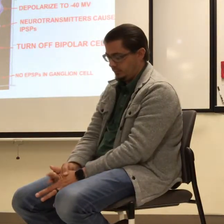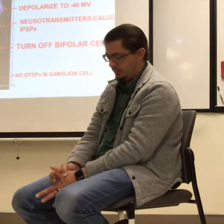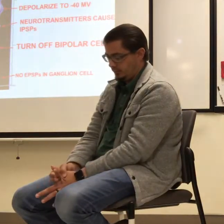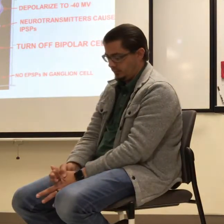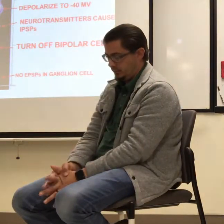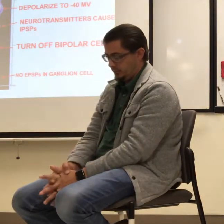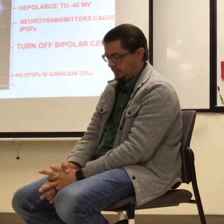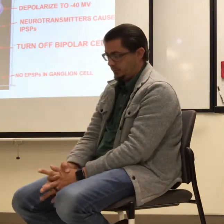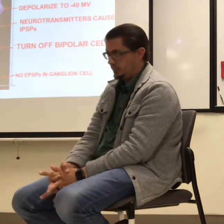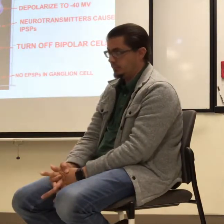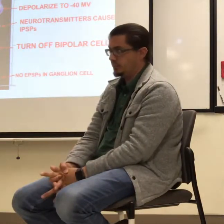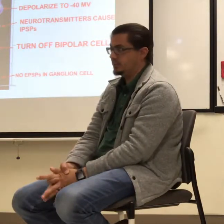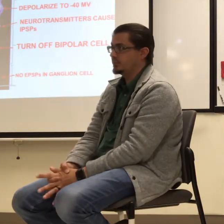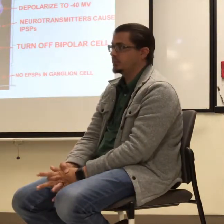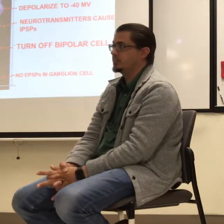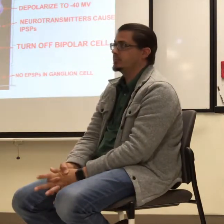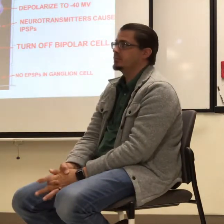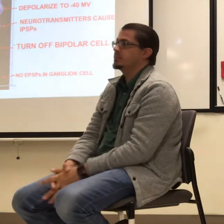-40.